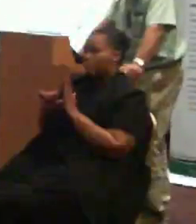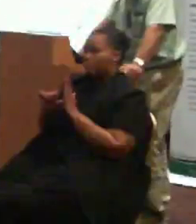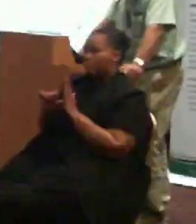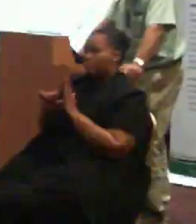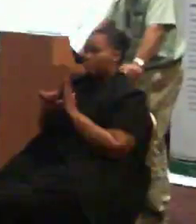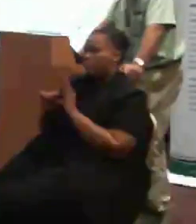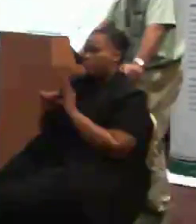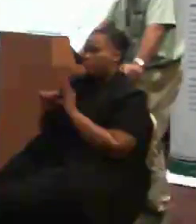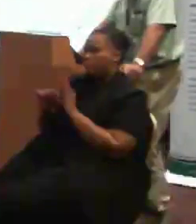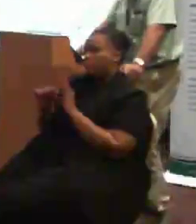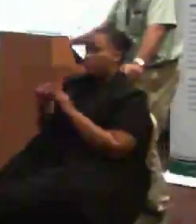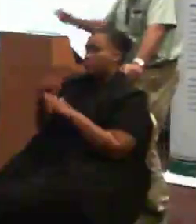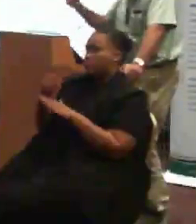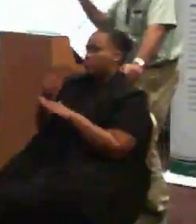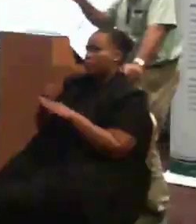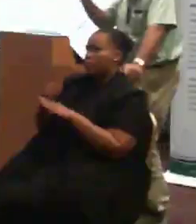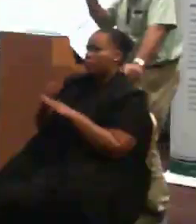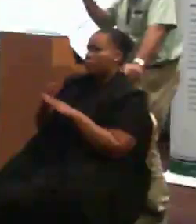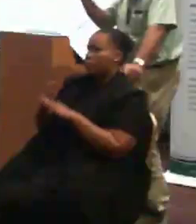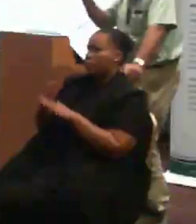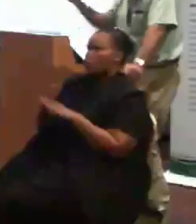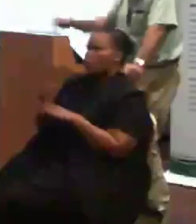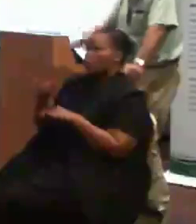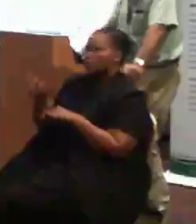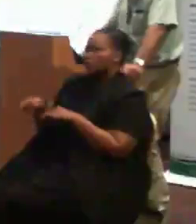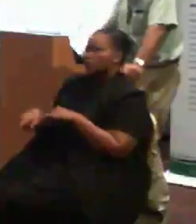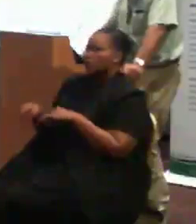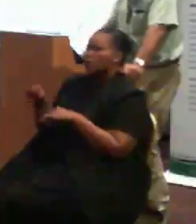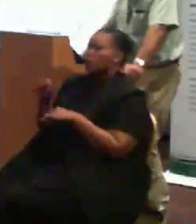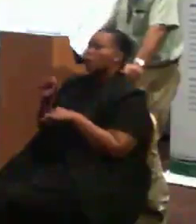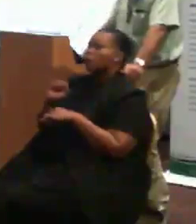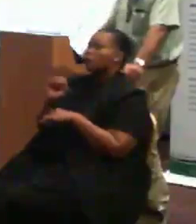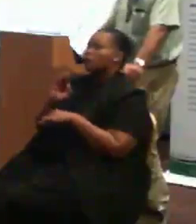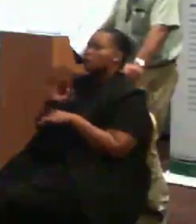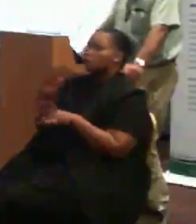to core personnel that must be part of the future of Eskom.